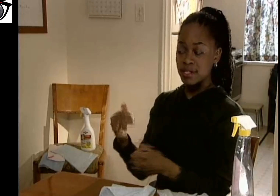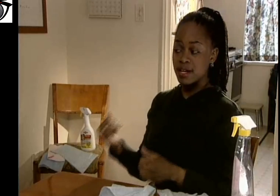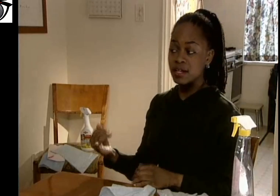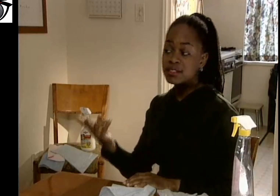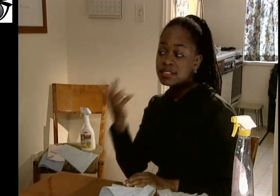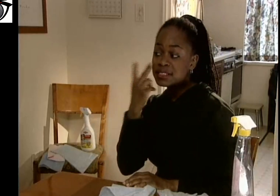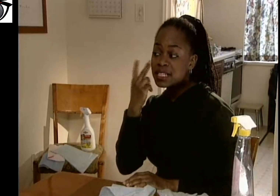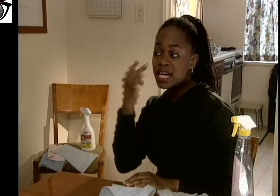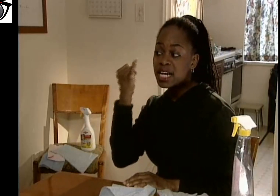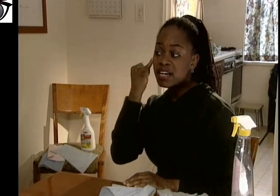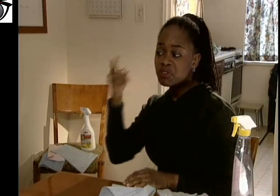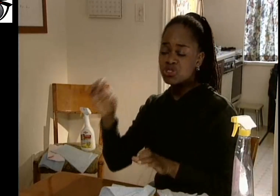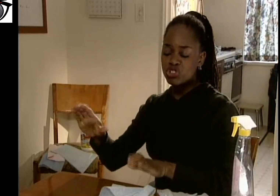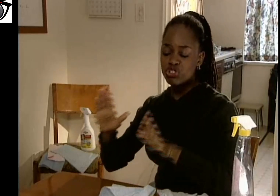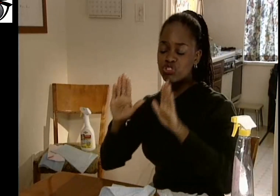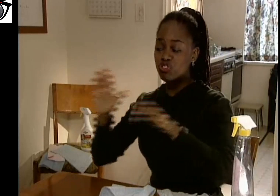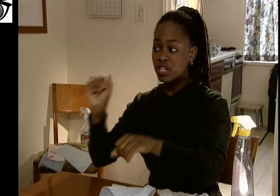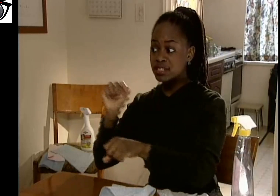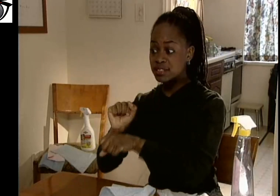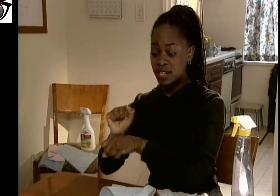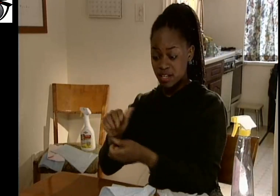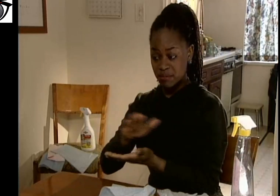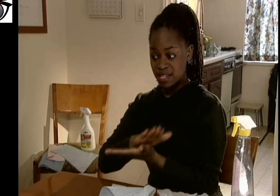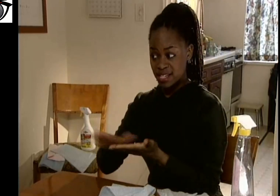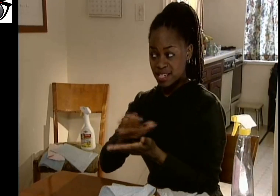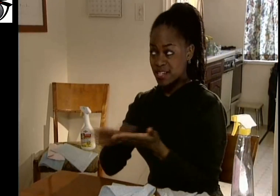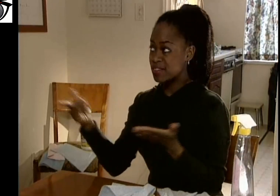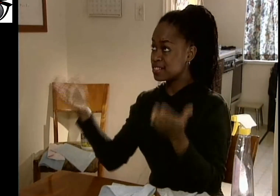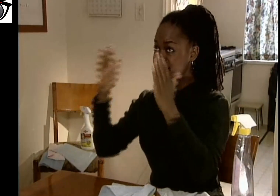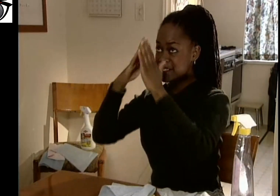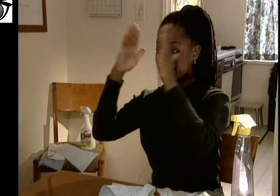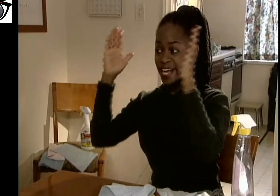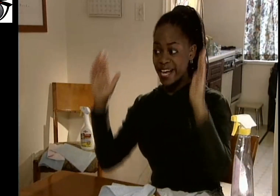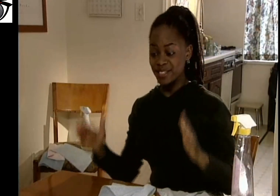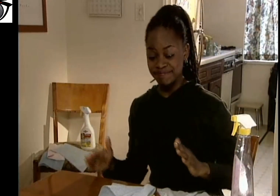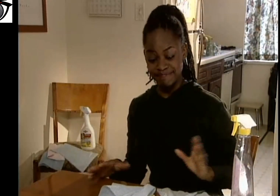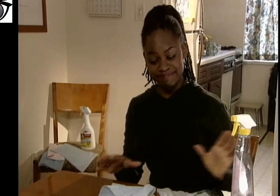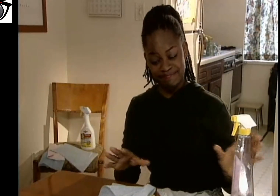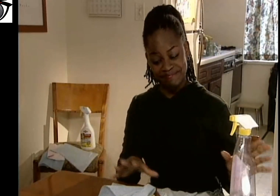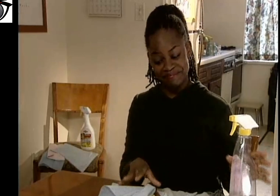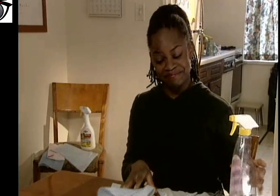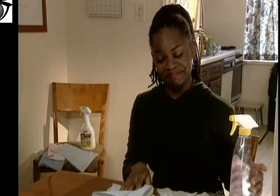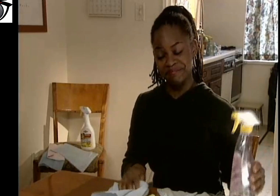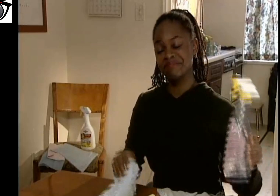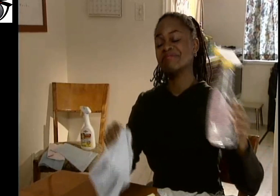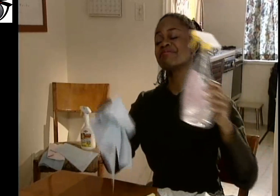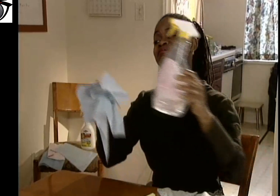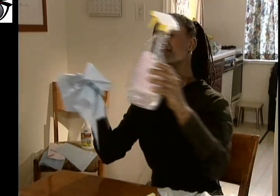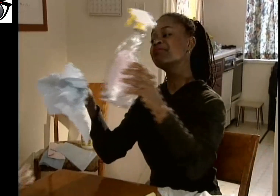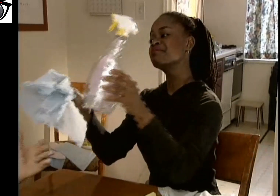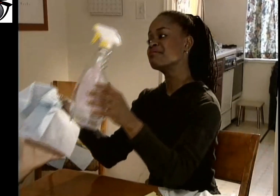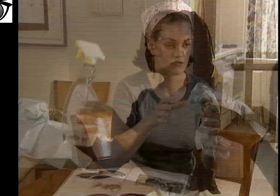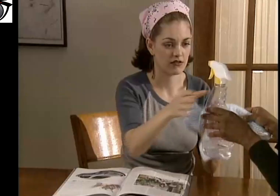job. And now let's see if you can do a great job cleaning this house.